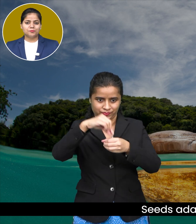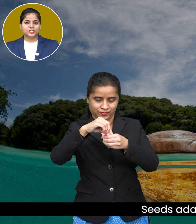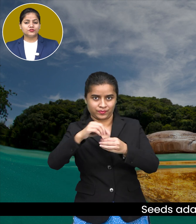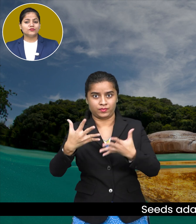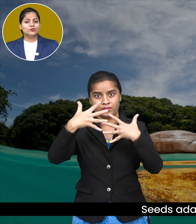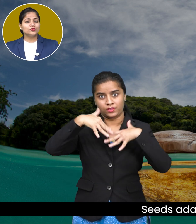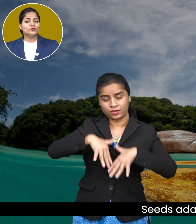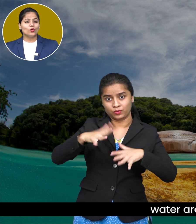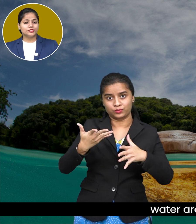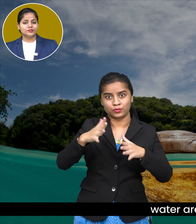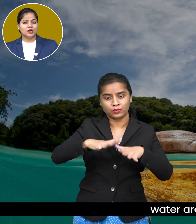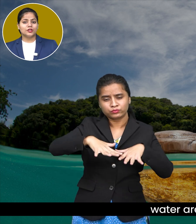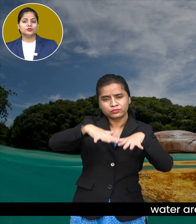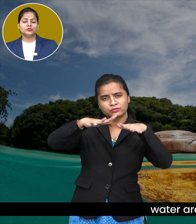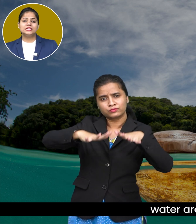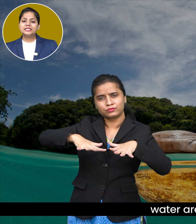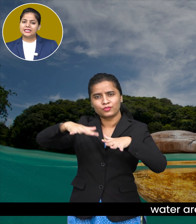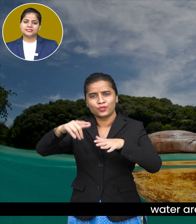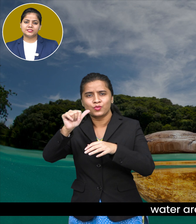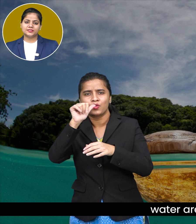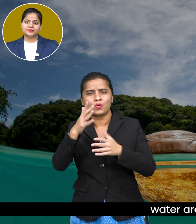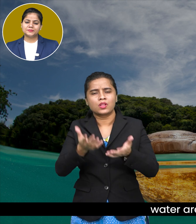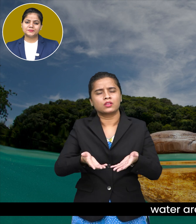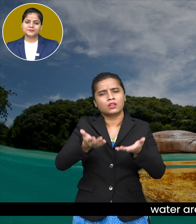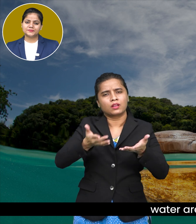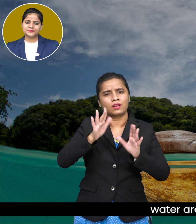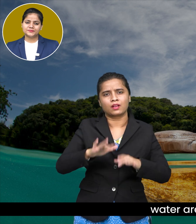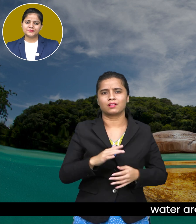Seeds adapted to float on water are usually light.